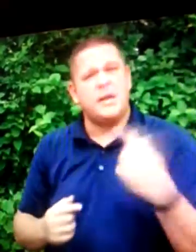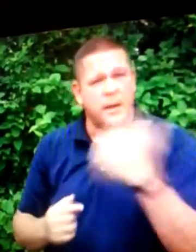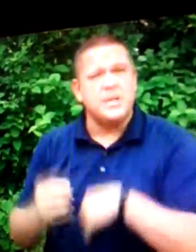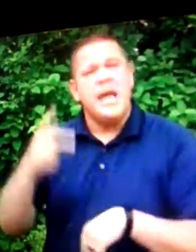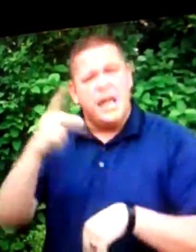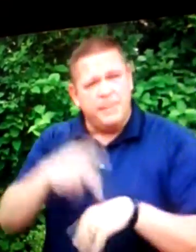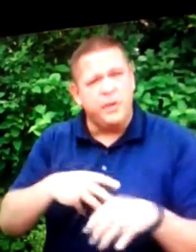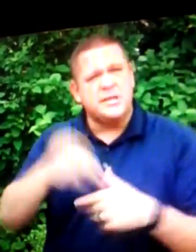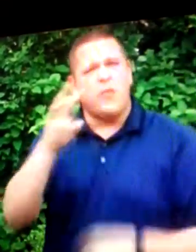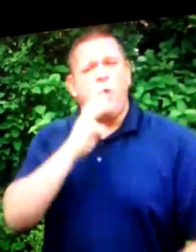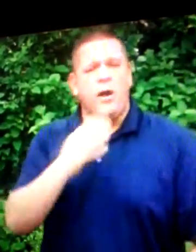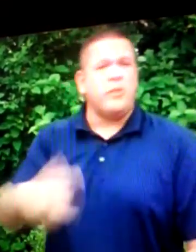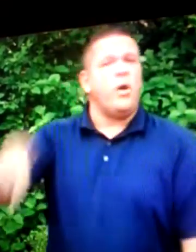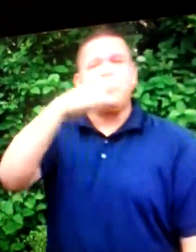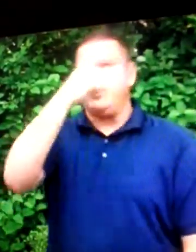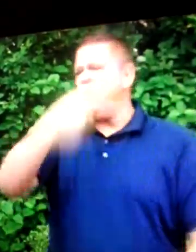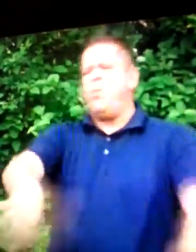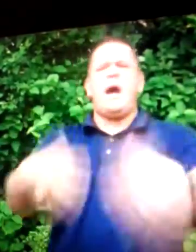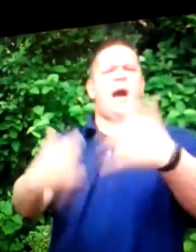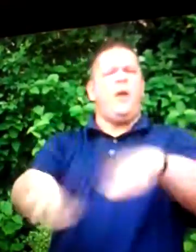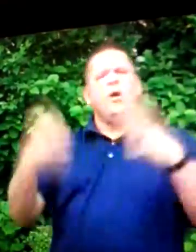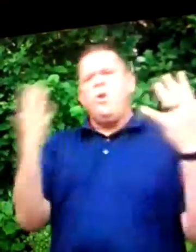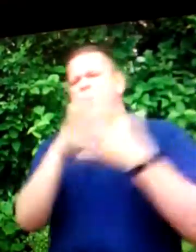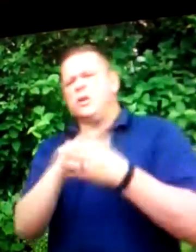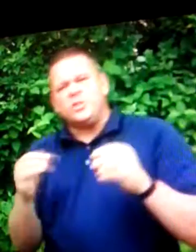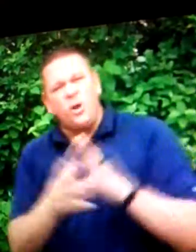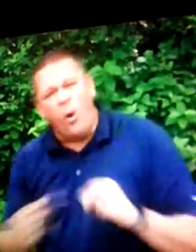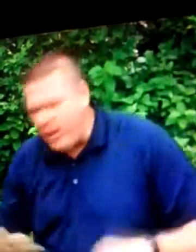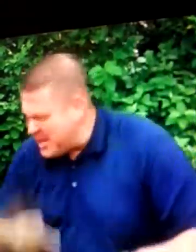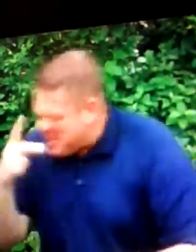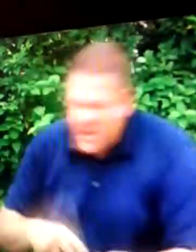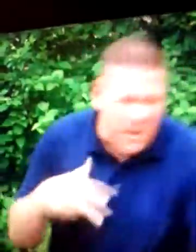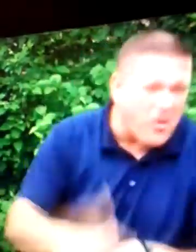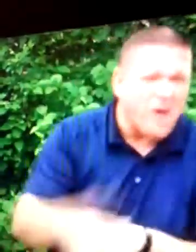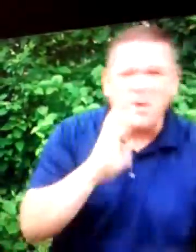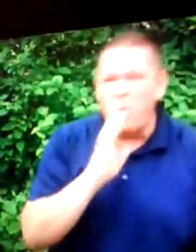come, and he comes, and Peter gets out of the water. Now to us, we think, wow, what a story. Peter walked